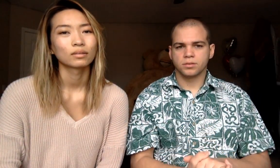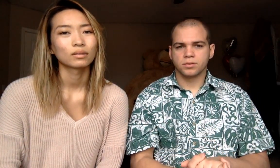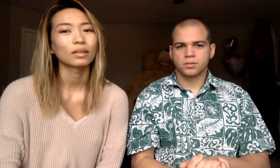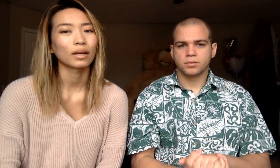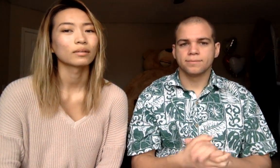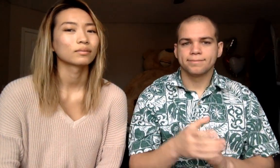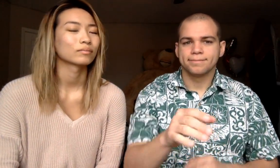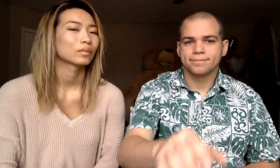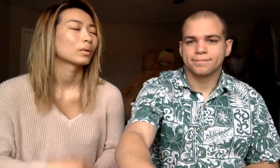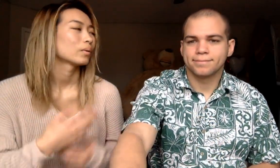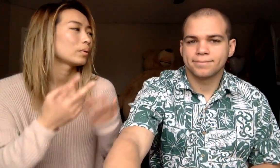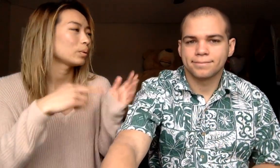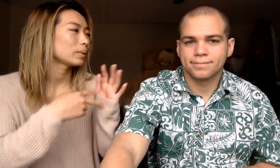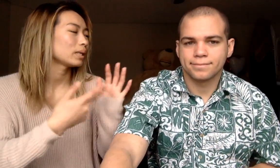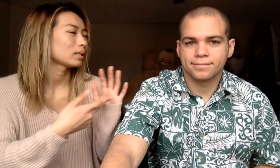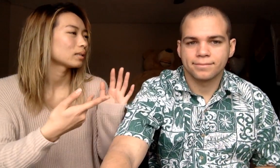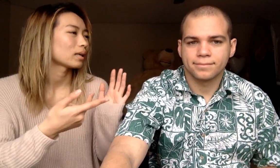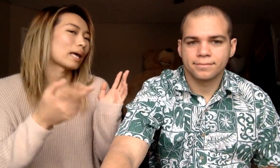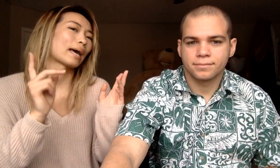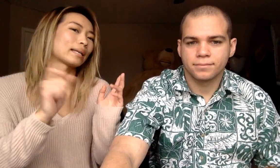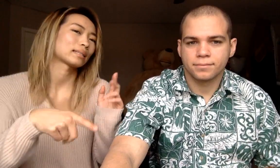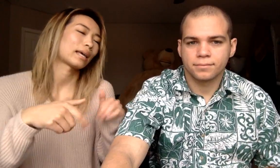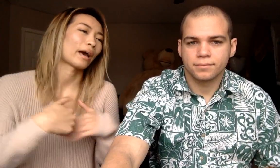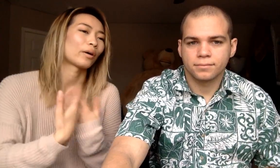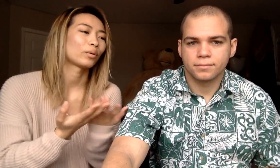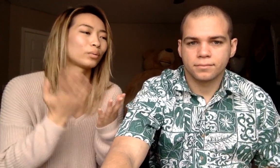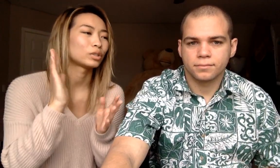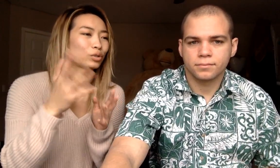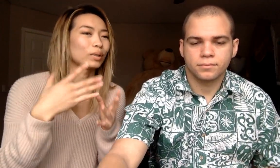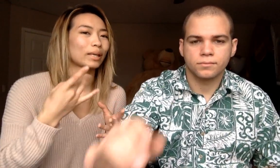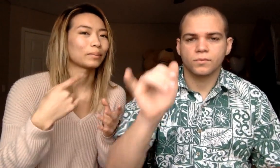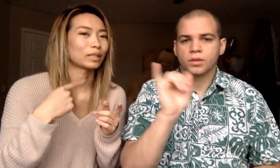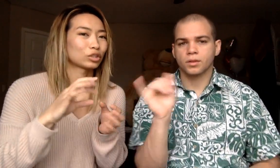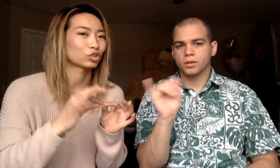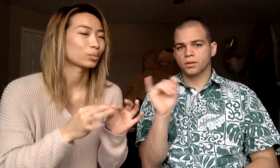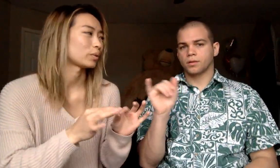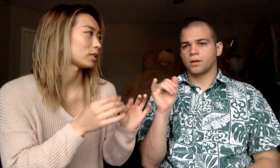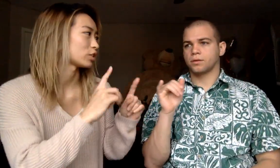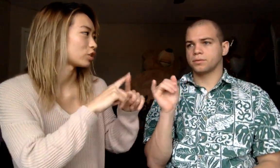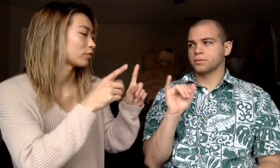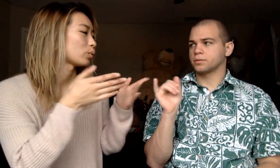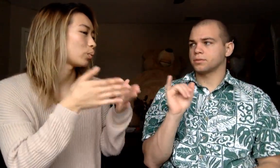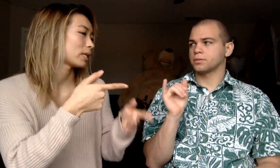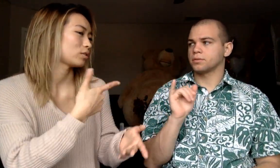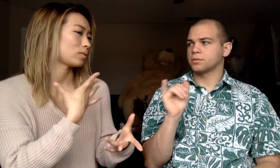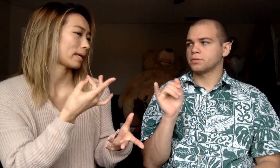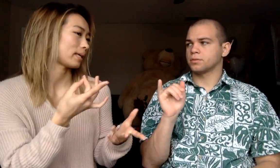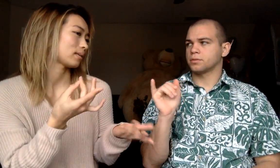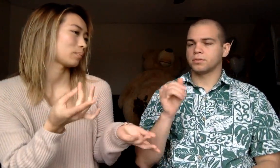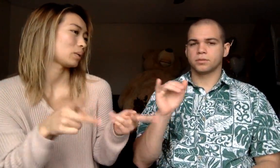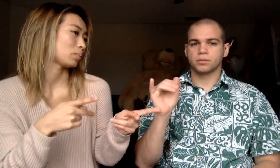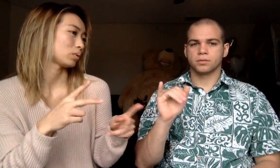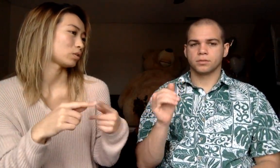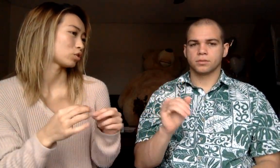Yeah. What do you mean, ask how would you like me to interpret? Is there different ways you like people to interpret